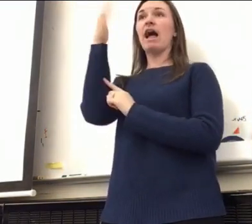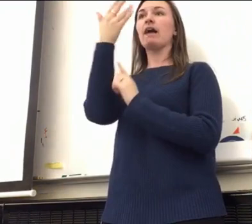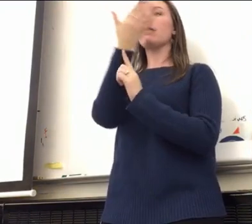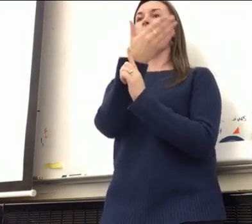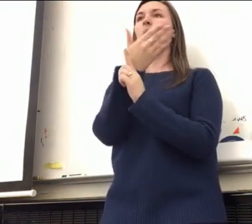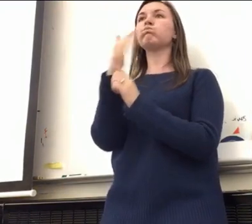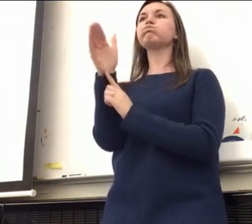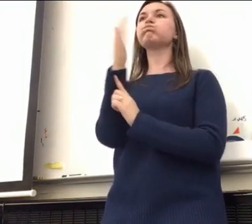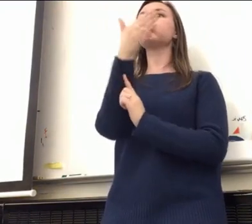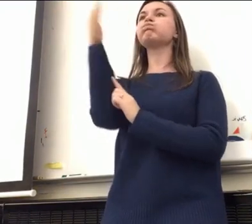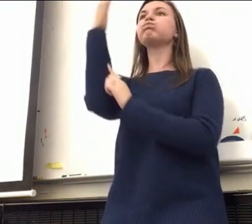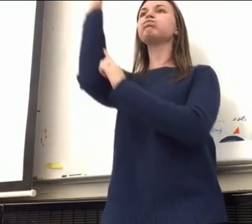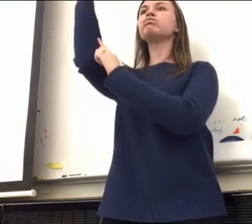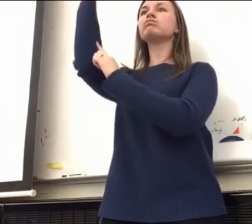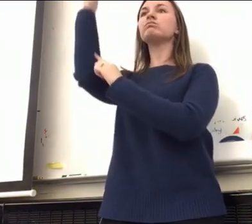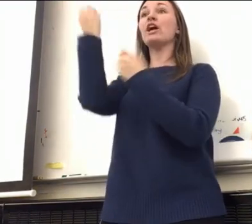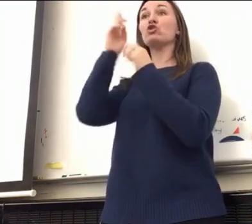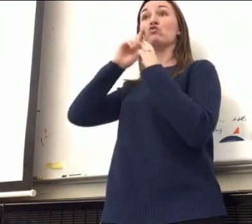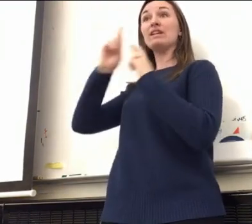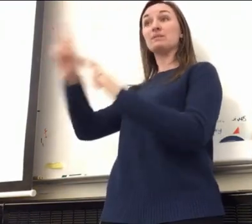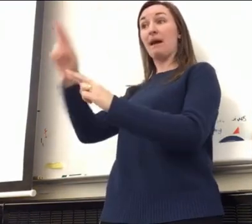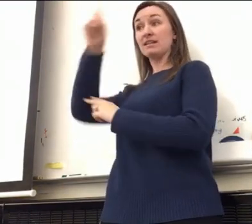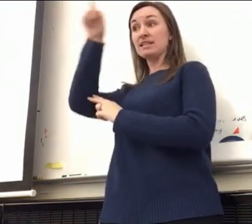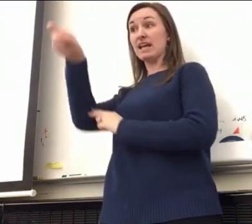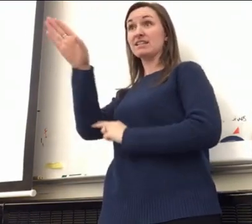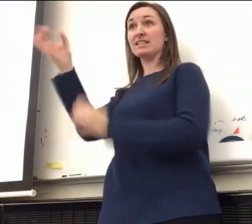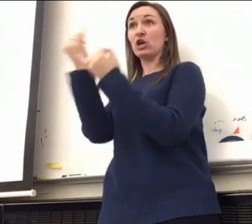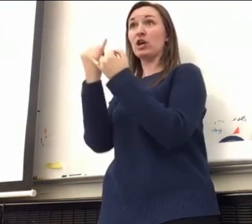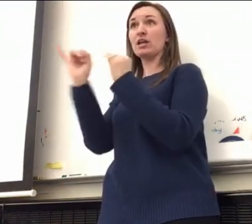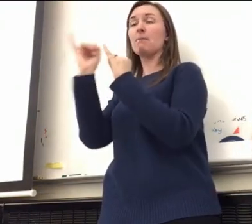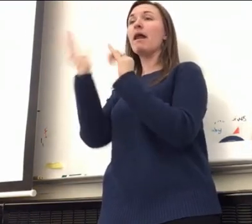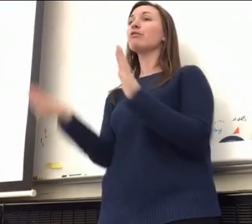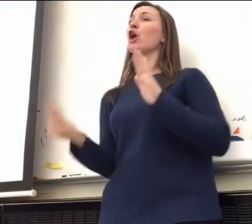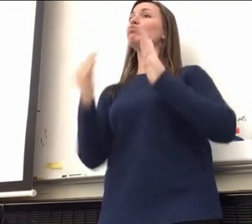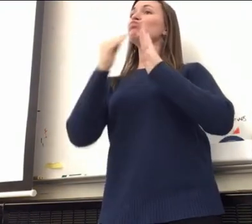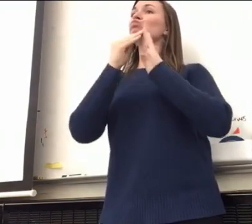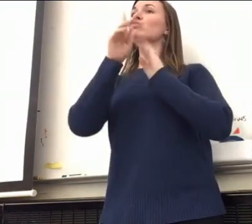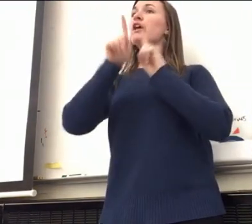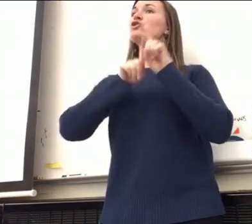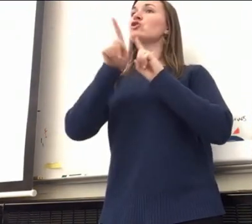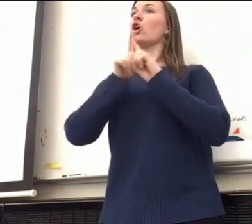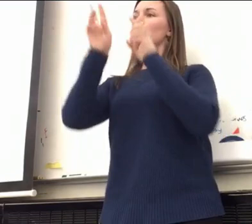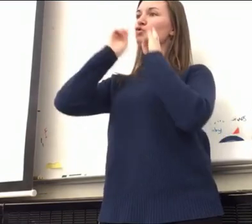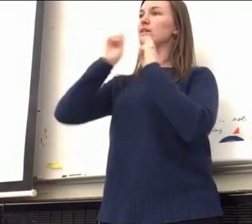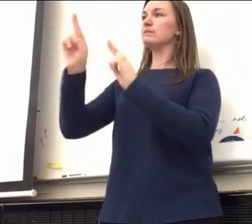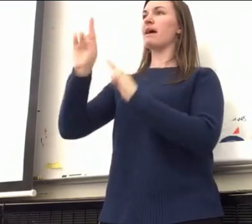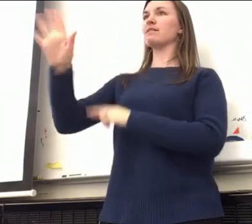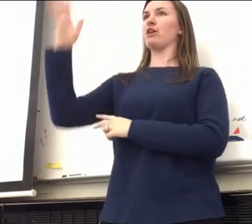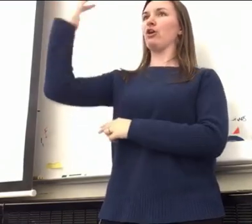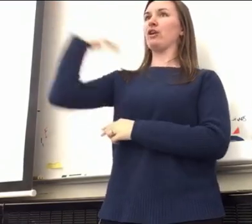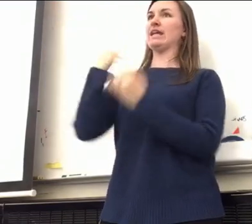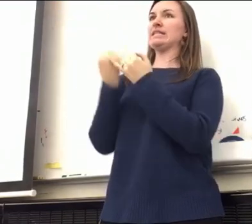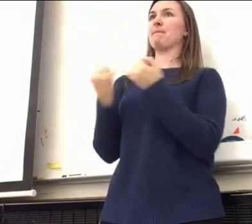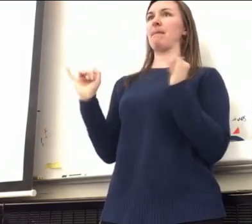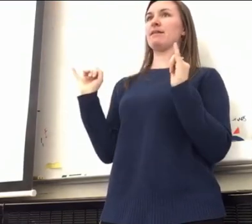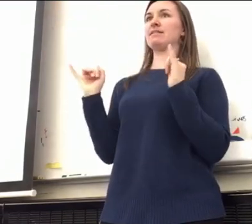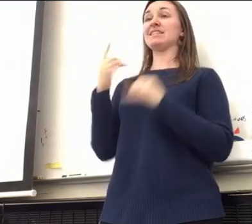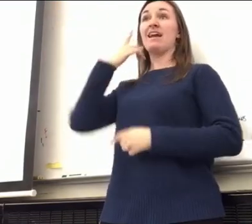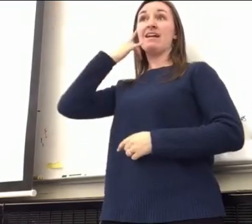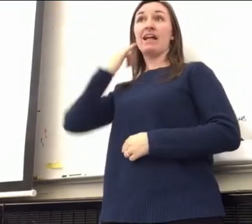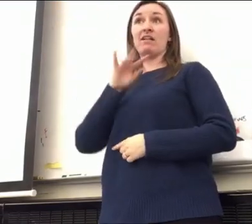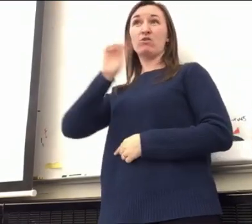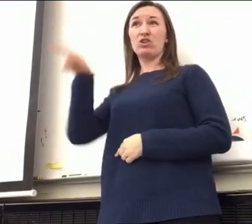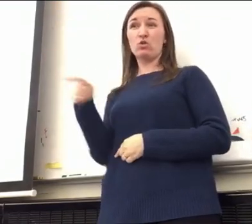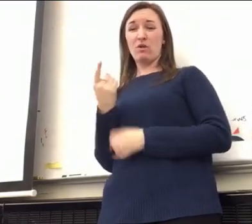of Texas independence, they put a star on their flag in remembrance of the independence, because they're now an independent state. California is only